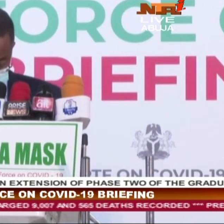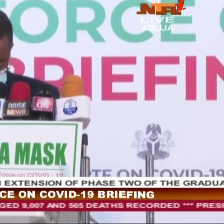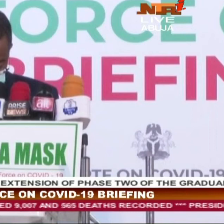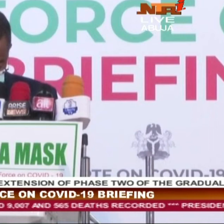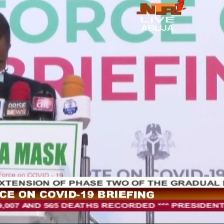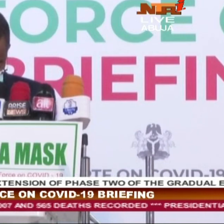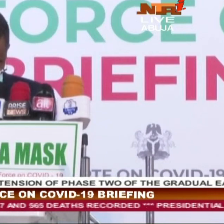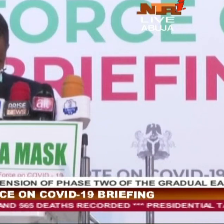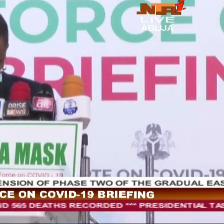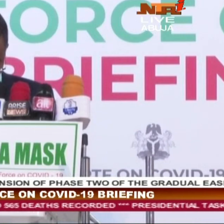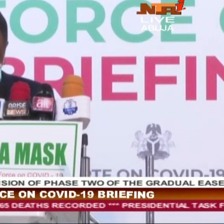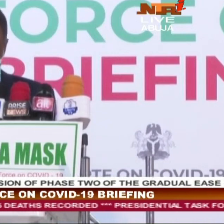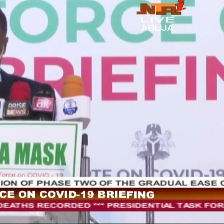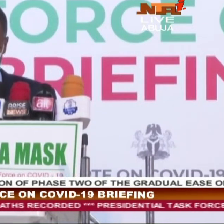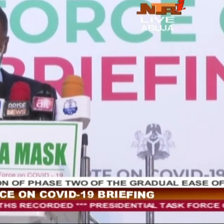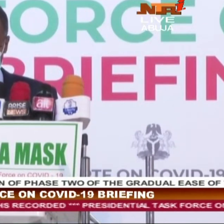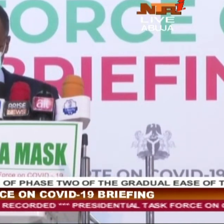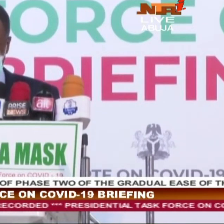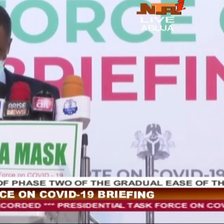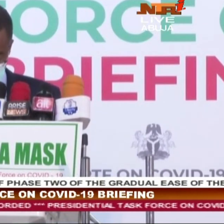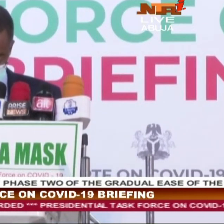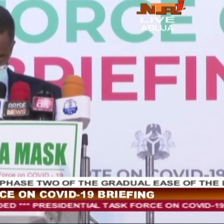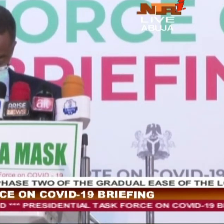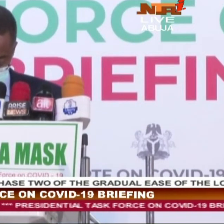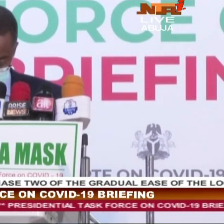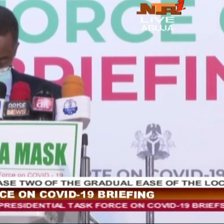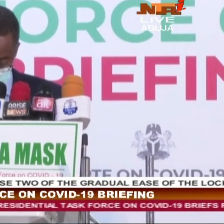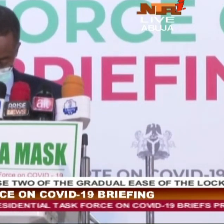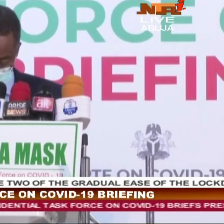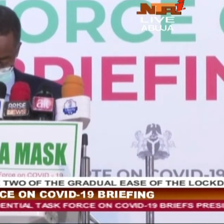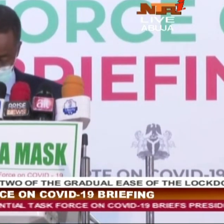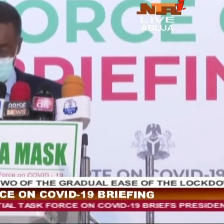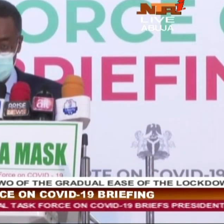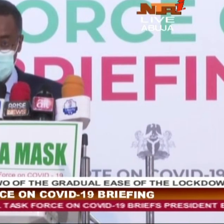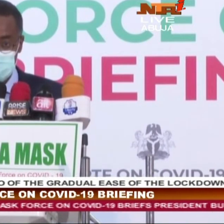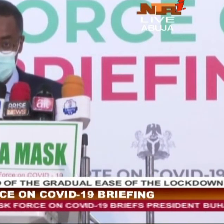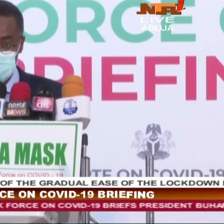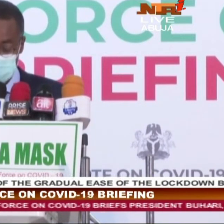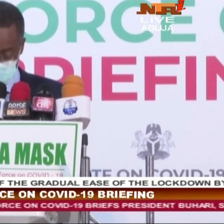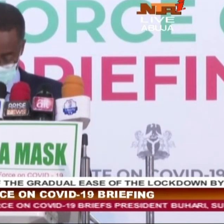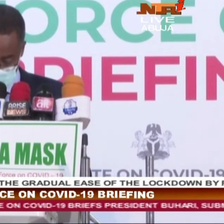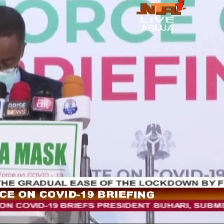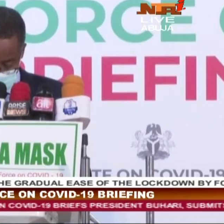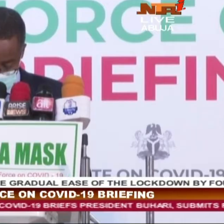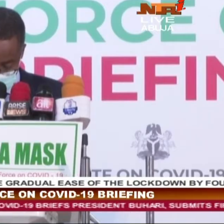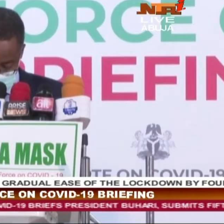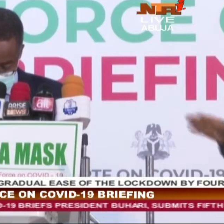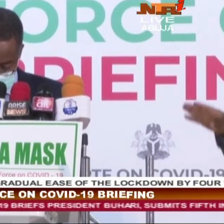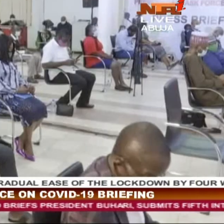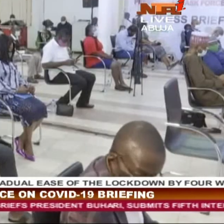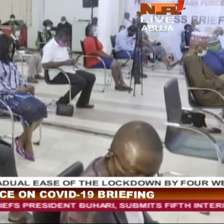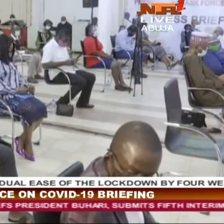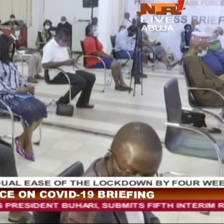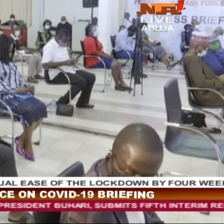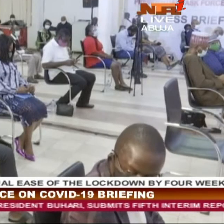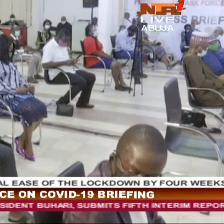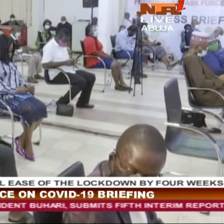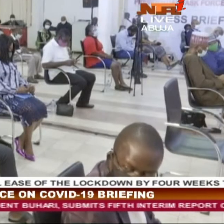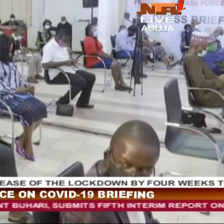secondary and tertiary institutions, all schools to remain closed till further